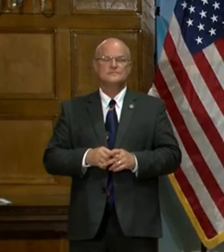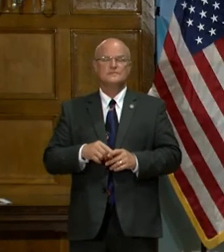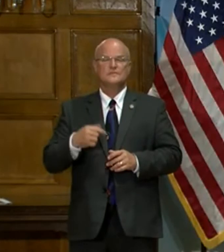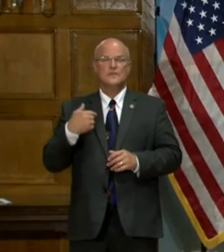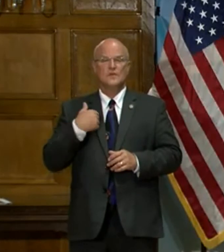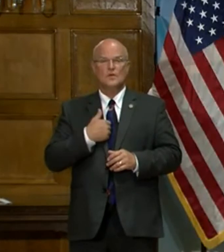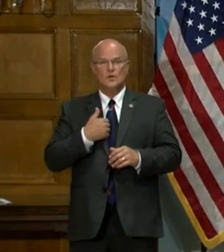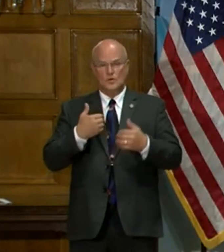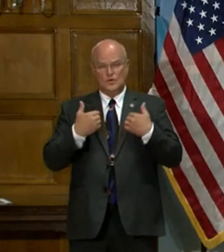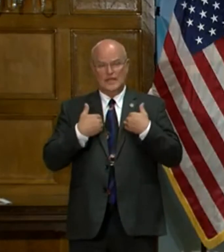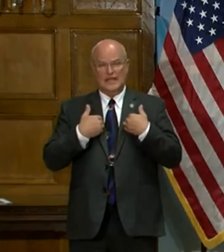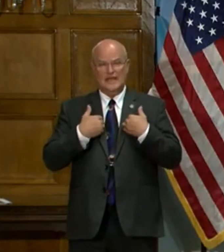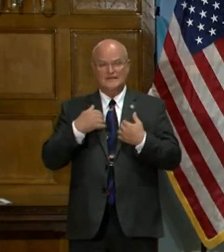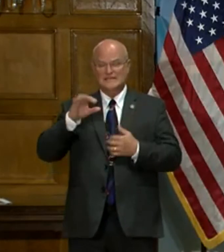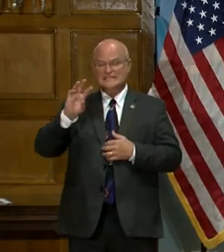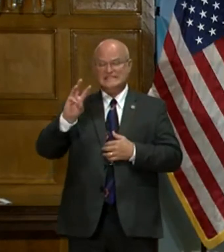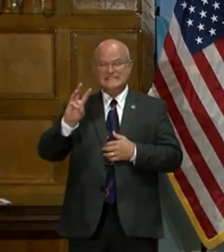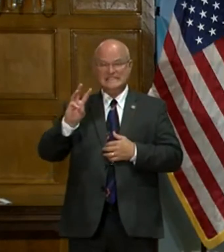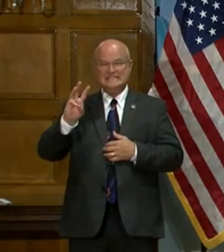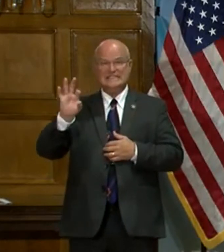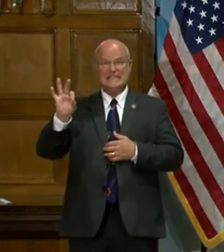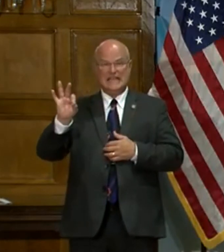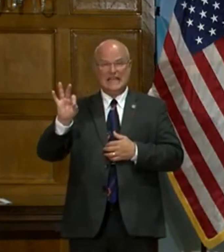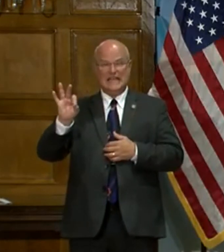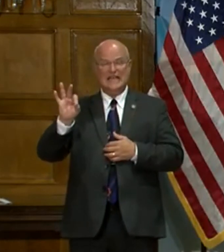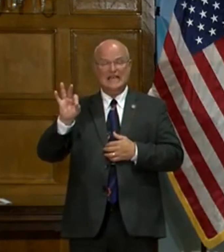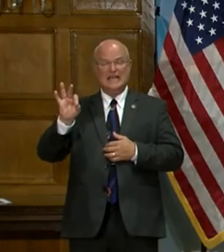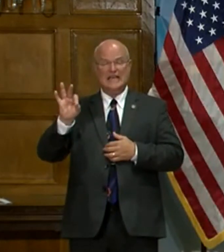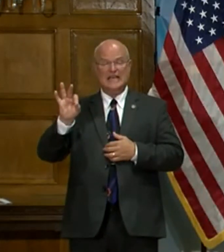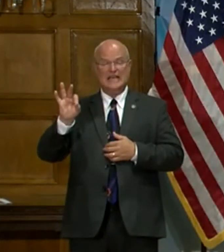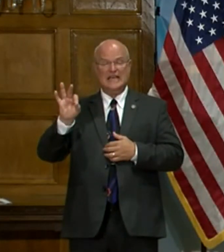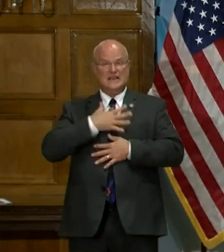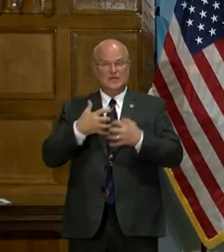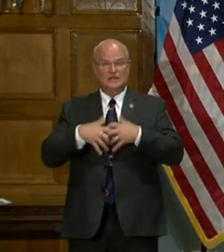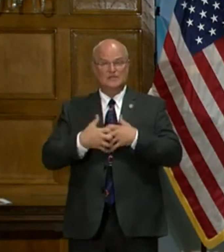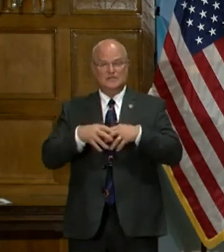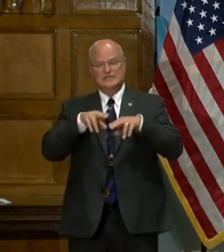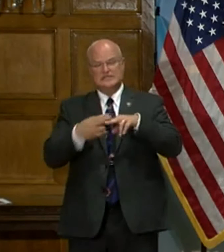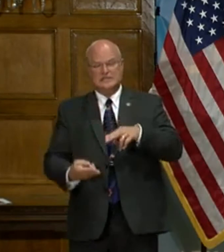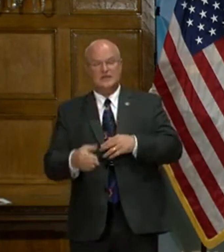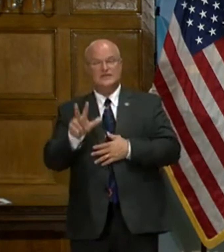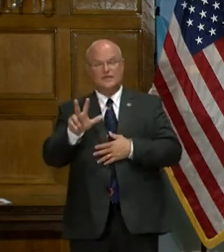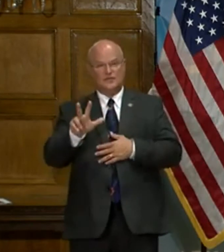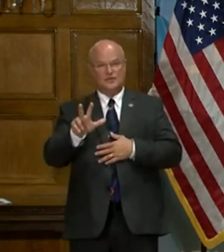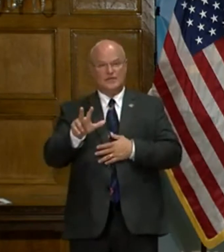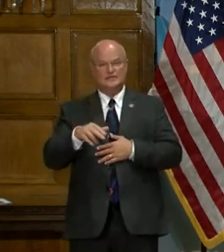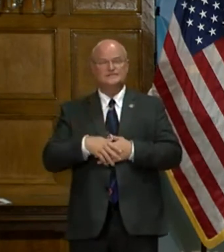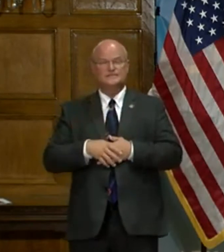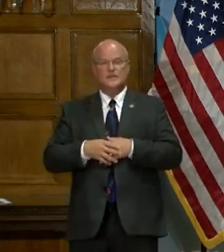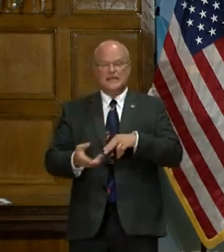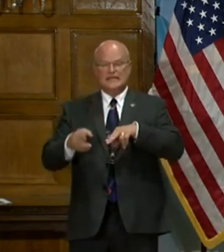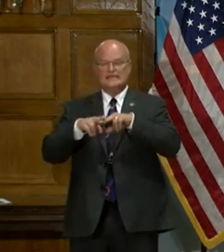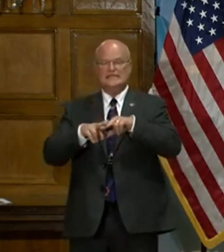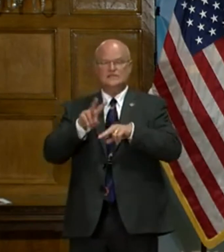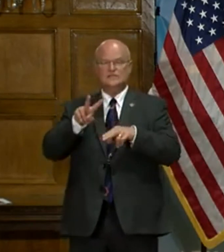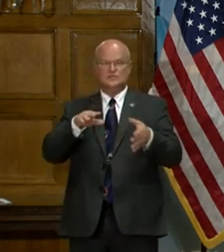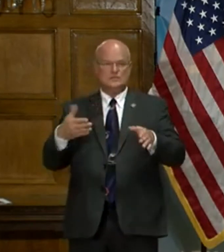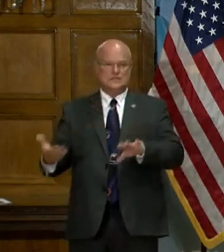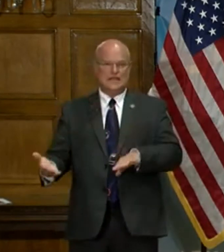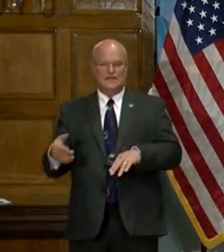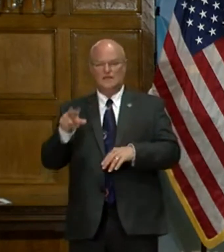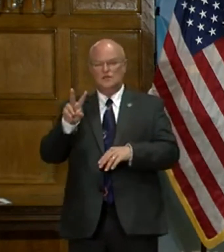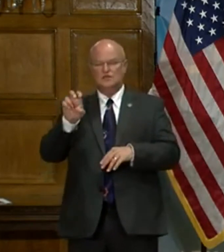We have 69 on a ventilator. That's a decrease of 3. And we've had 2 additional deaths. So we're